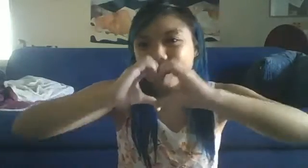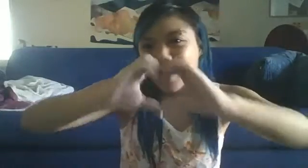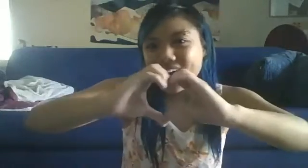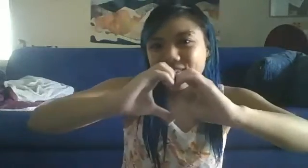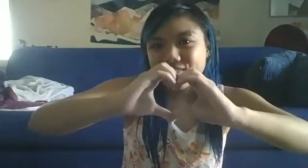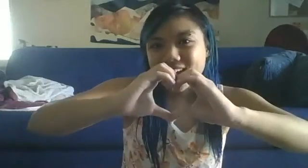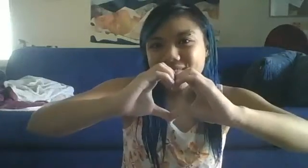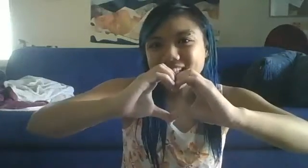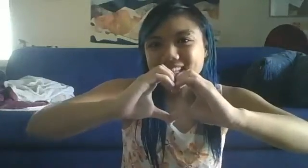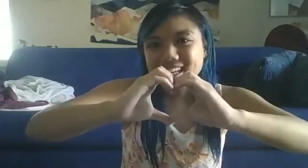my family.